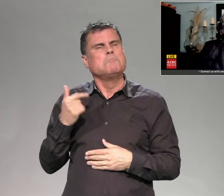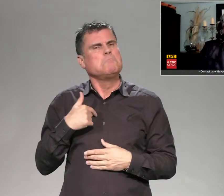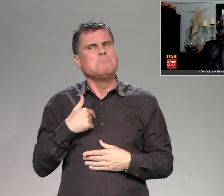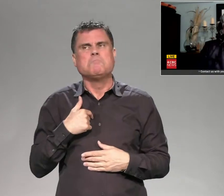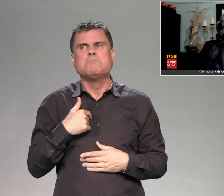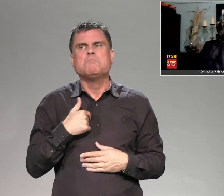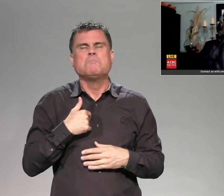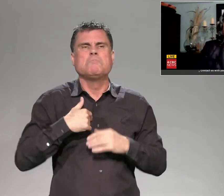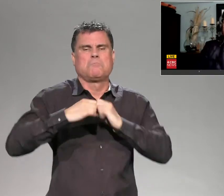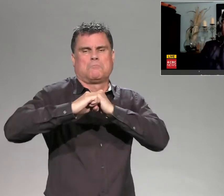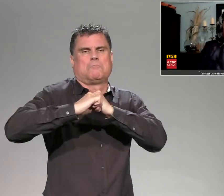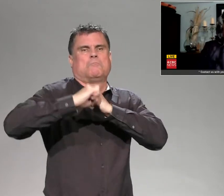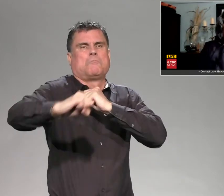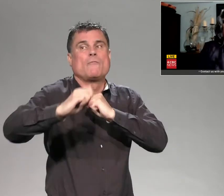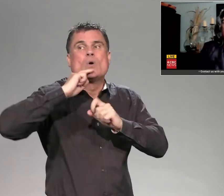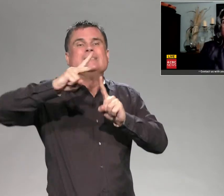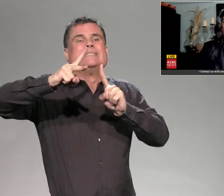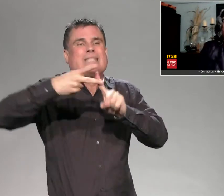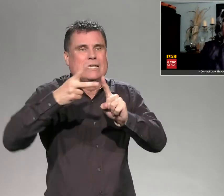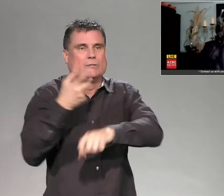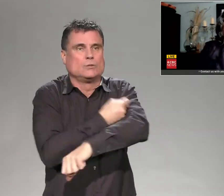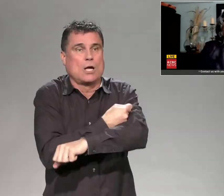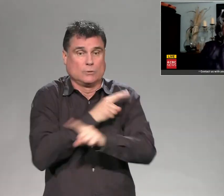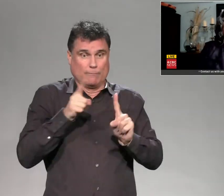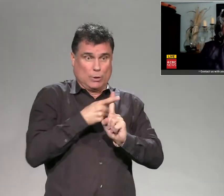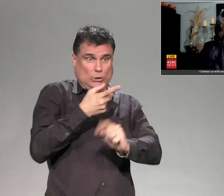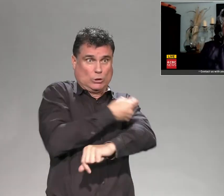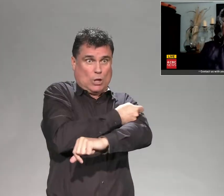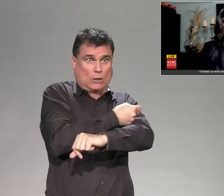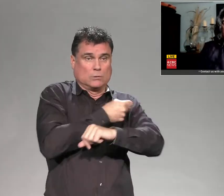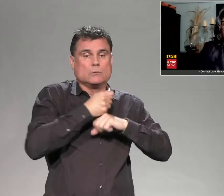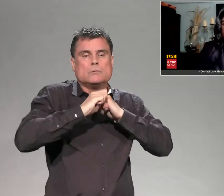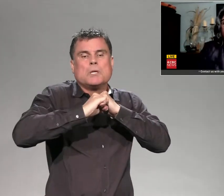is still unknown whether